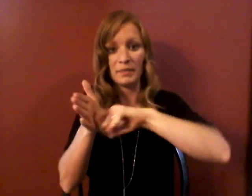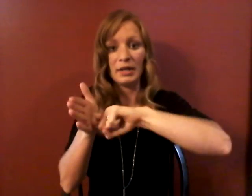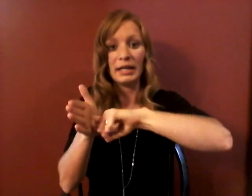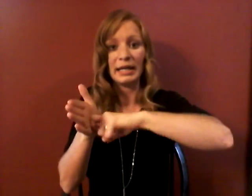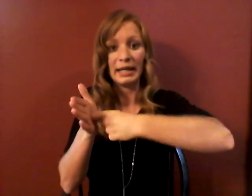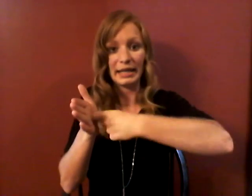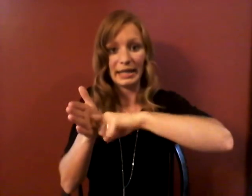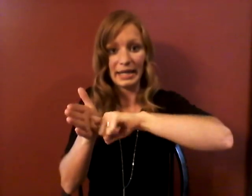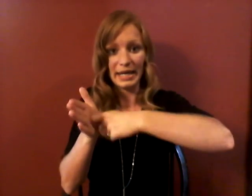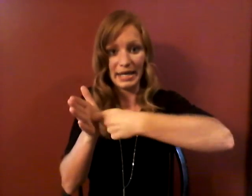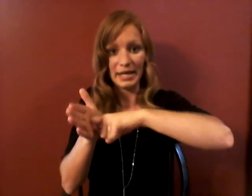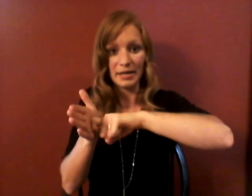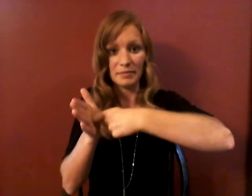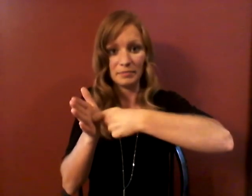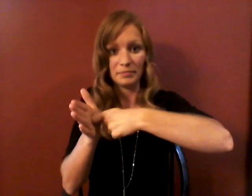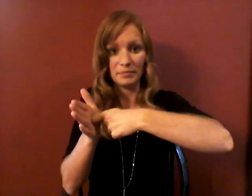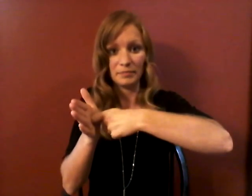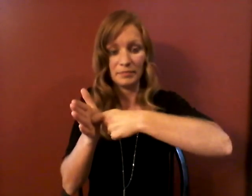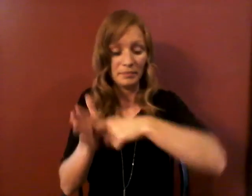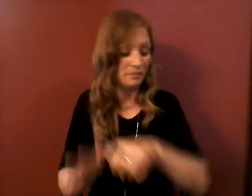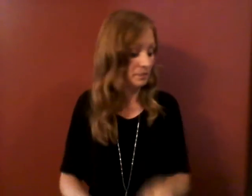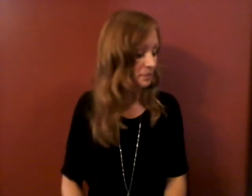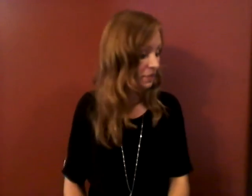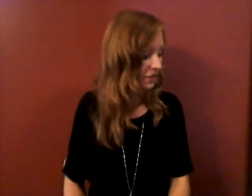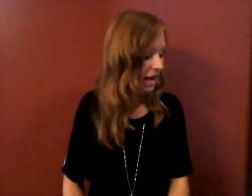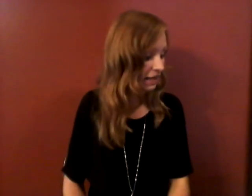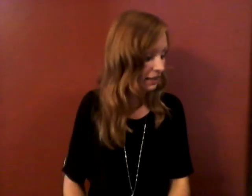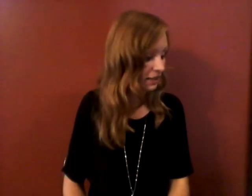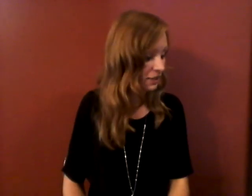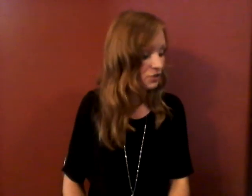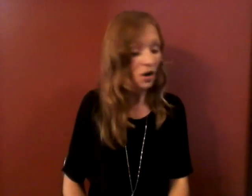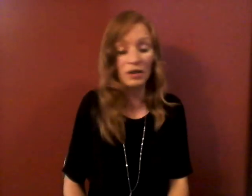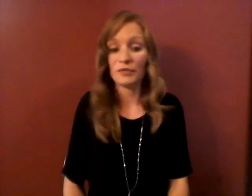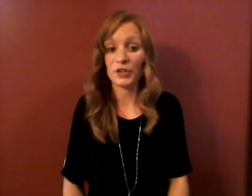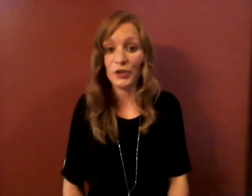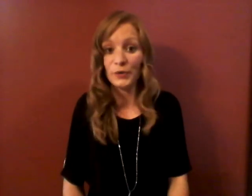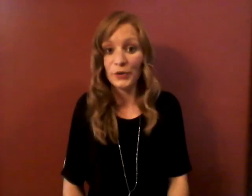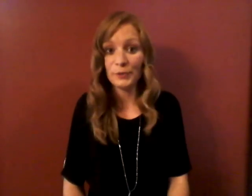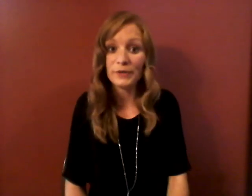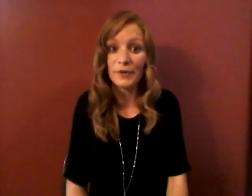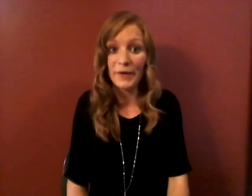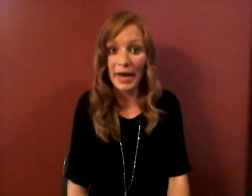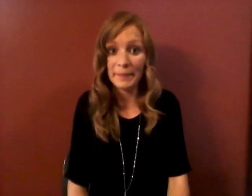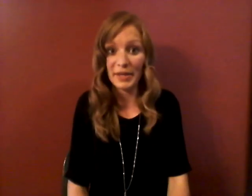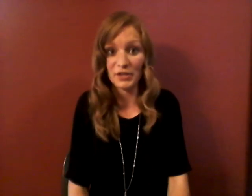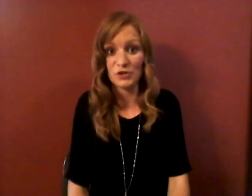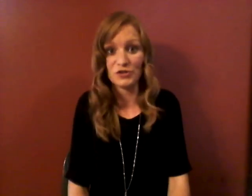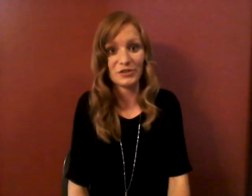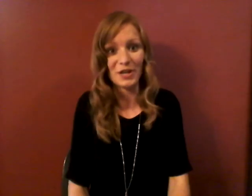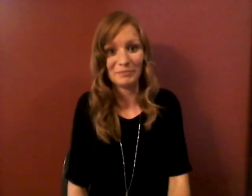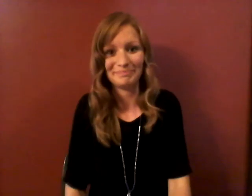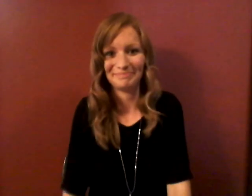Key. That is all of the Unit 3 vocab that you should know.